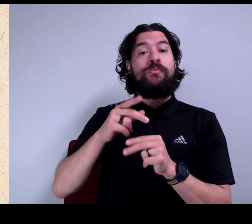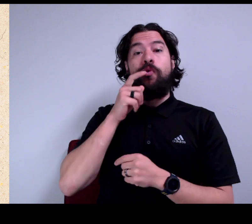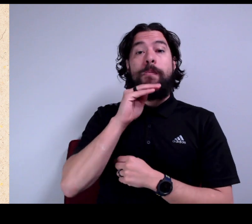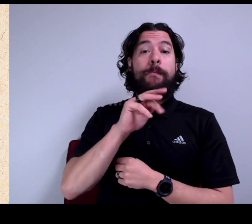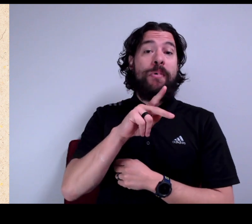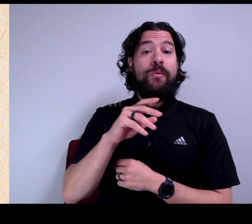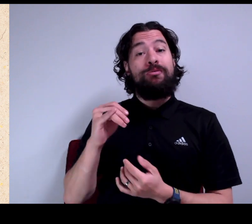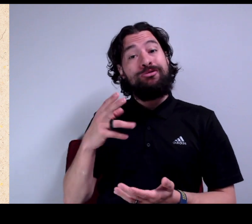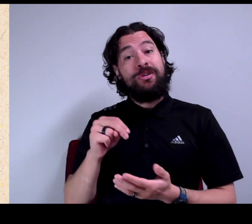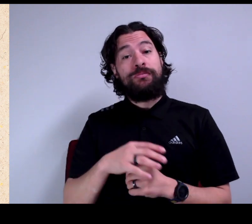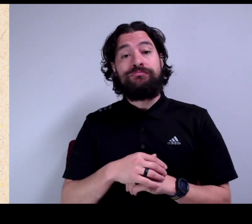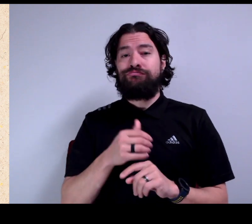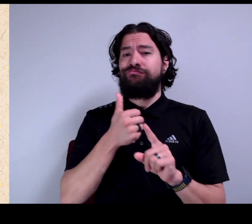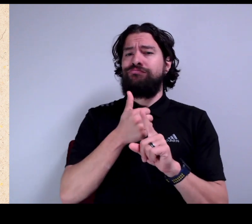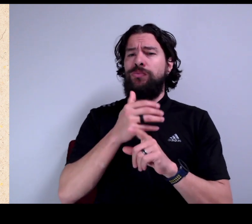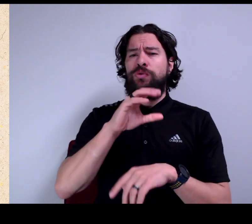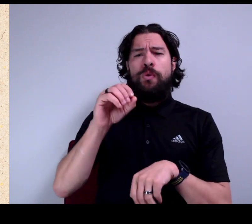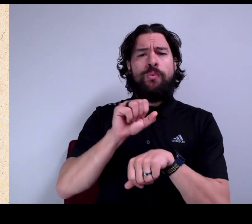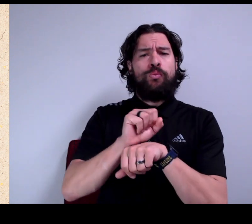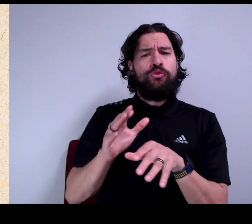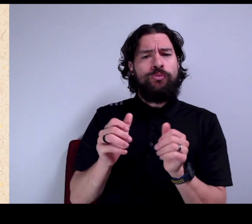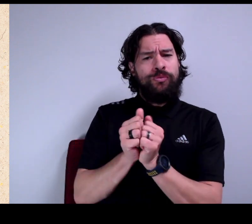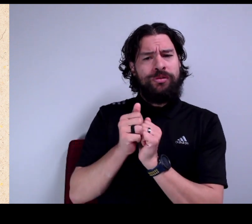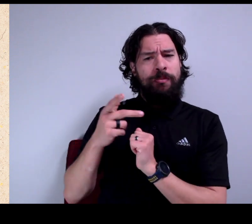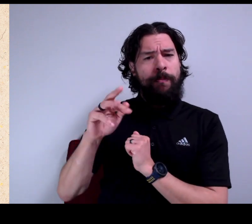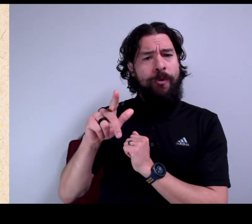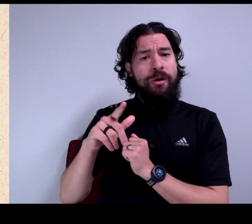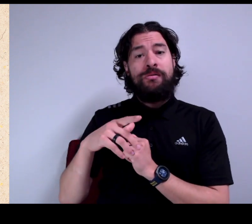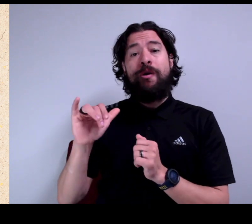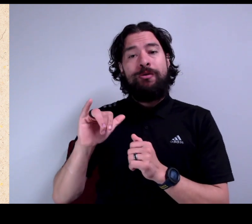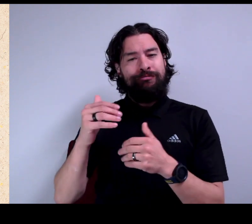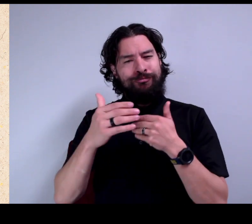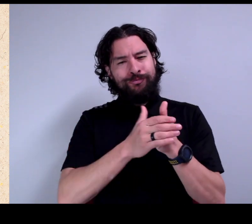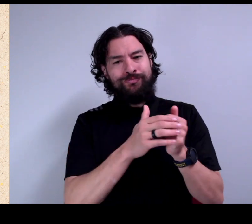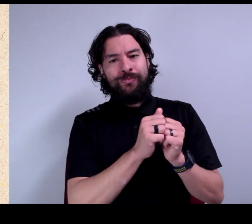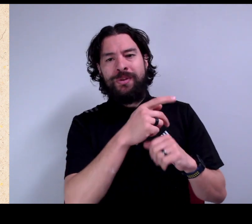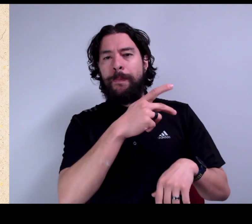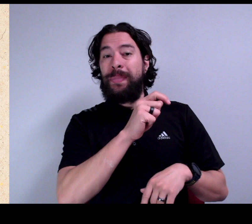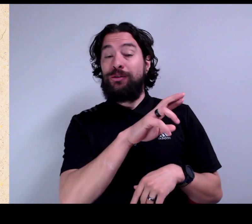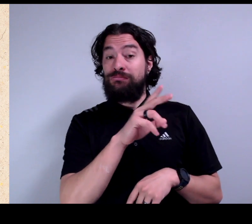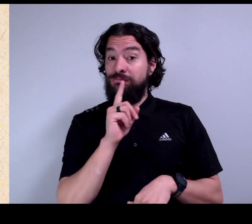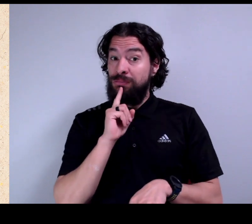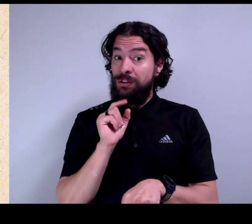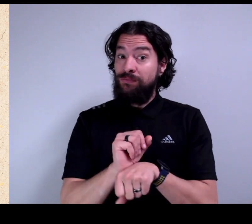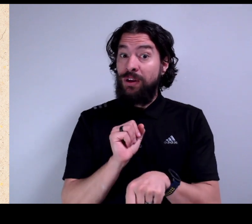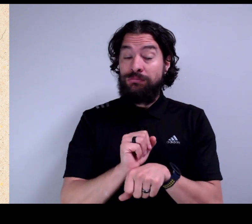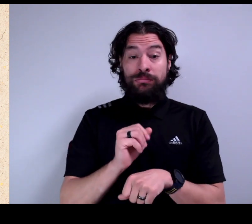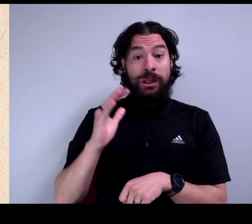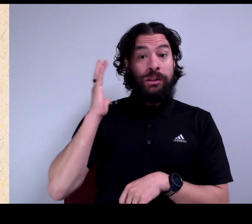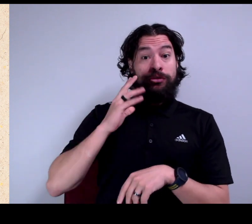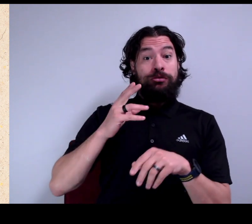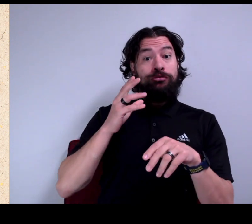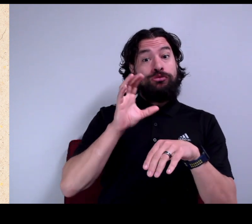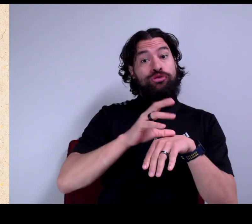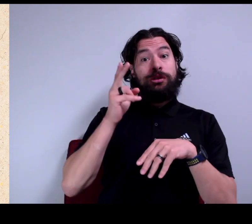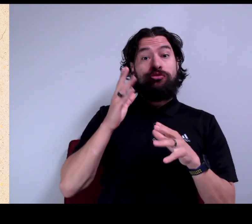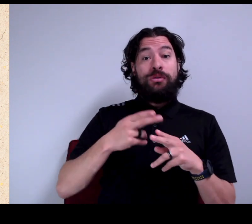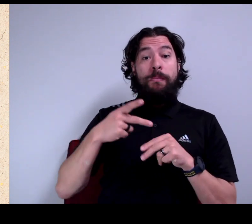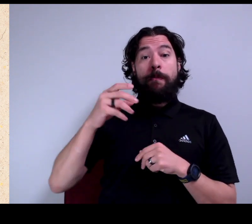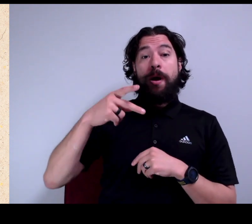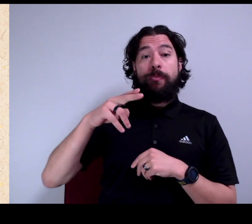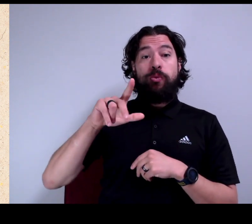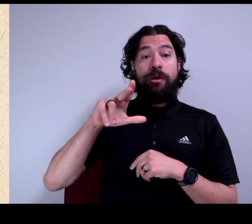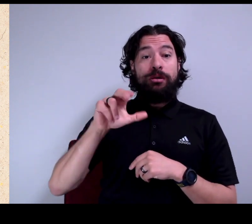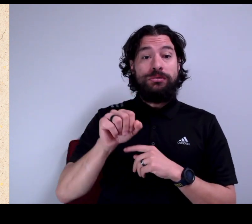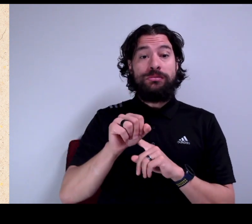named Mark, or John Mark. He was a co-worker with Paul and a close partner with Peter. And in fact, an ancient church